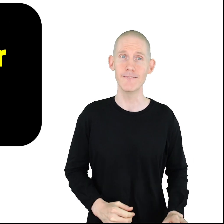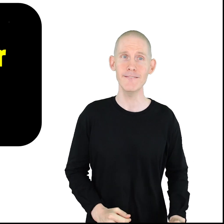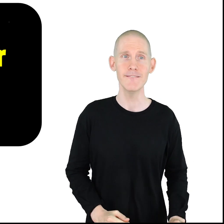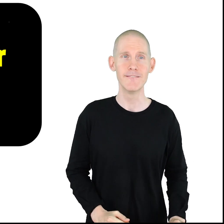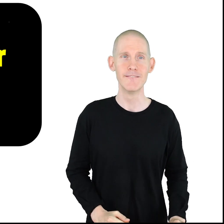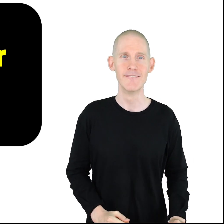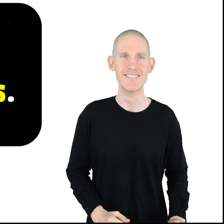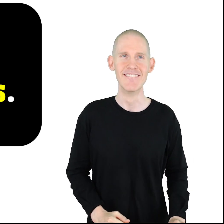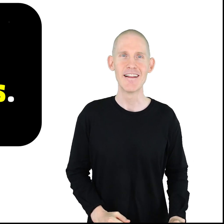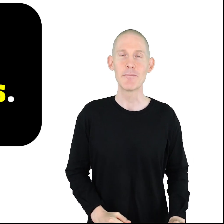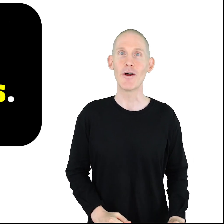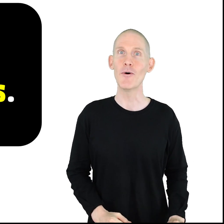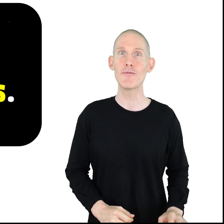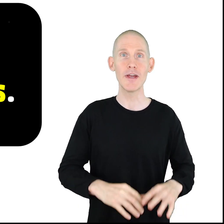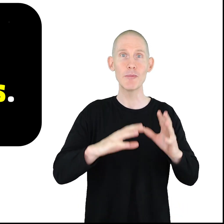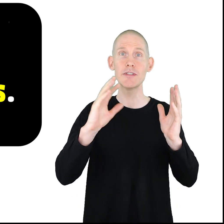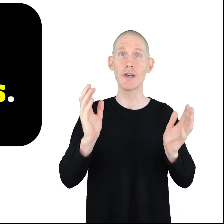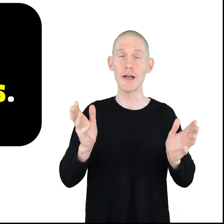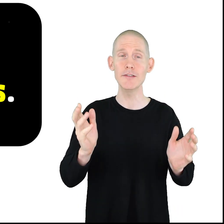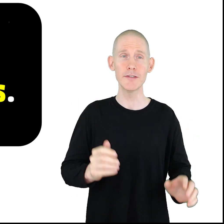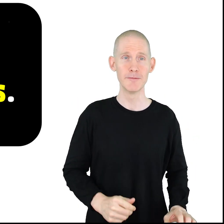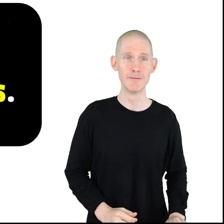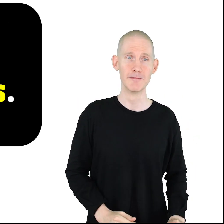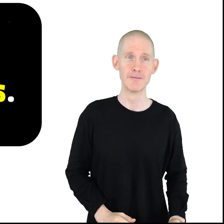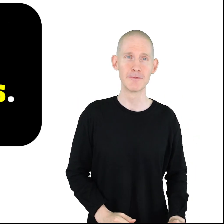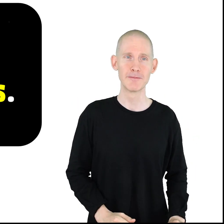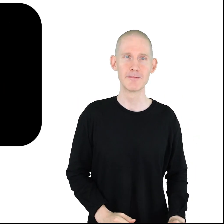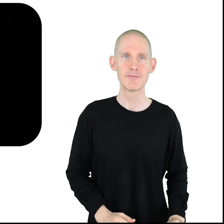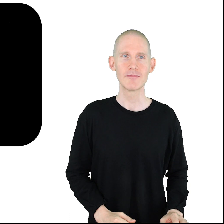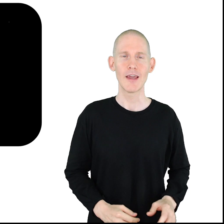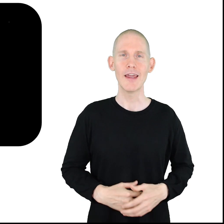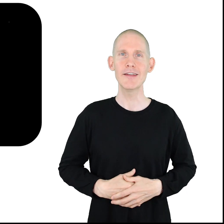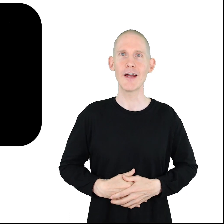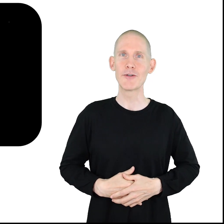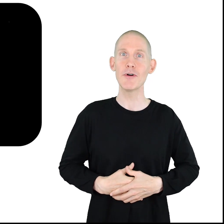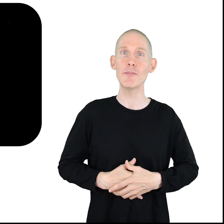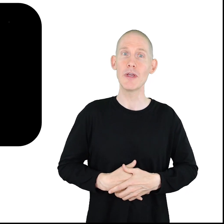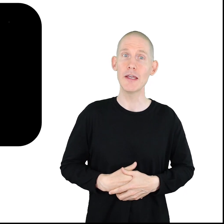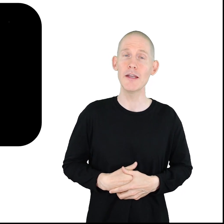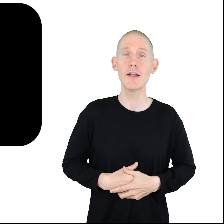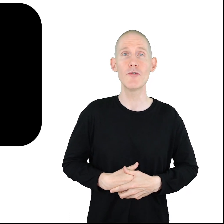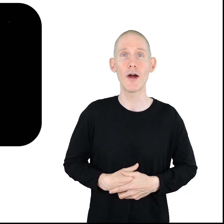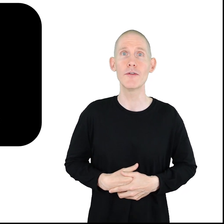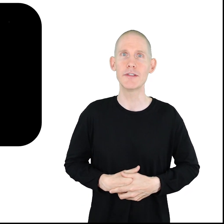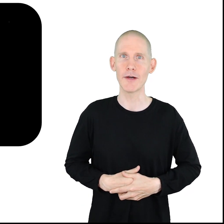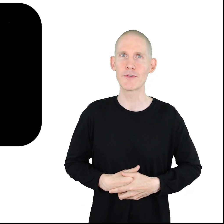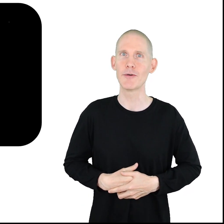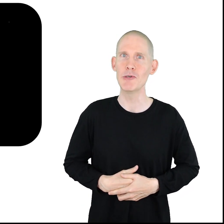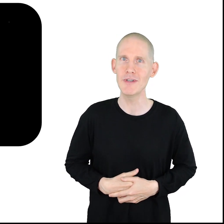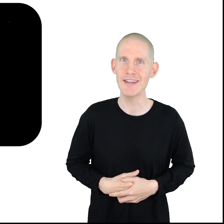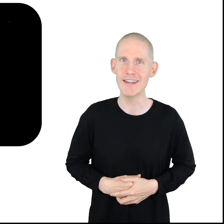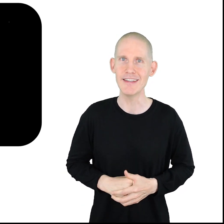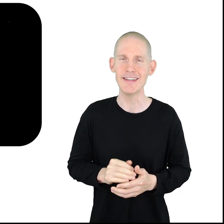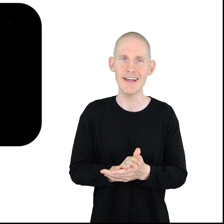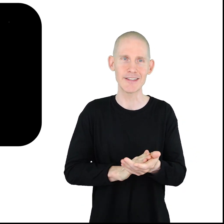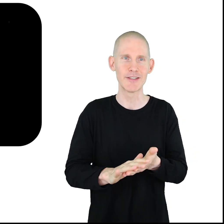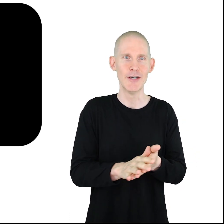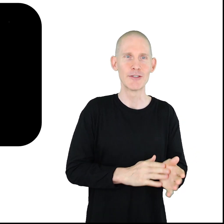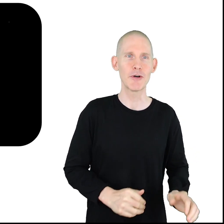Mm-hmm. My whole family signs. And I grew up in and around the deaf community. Yes. So a